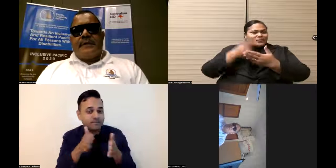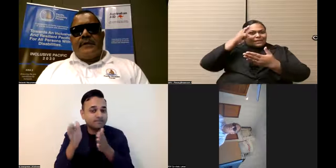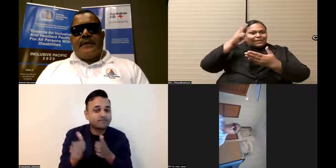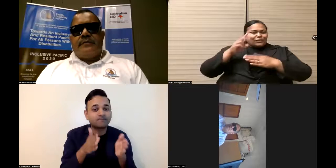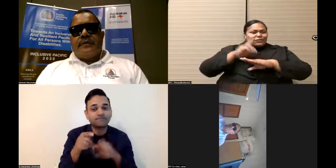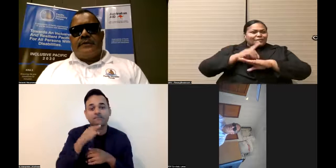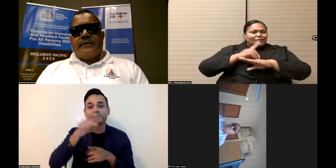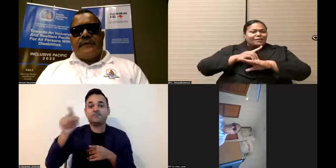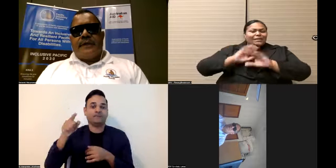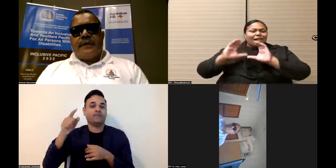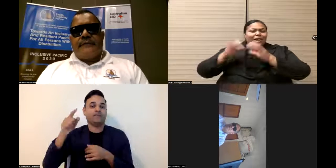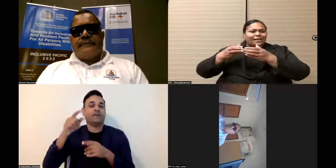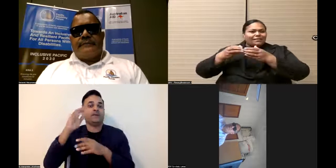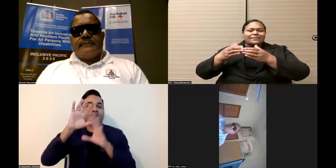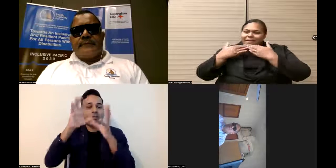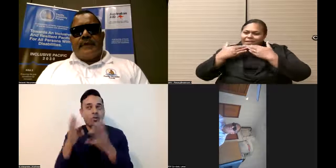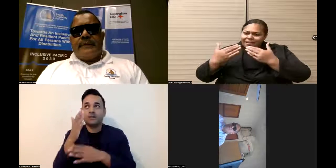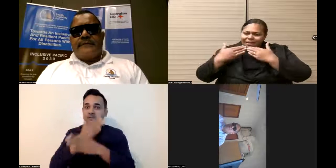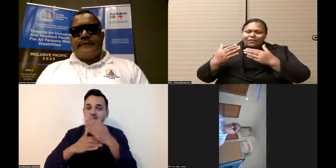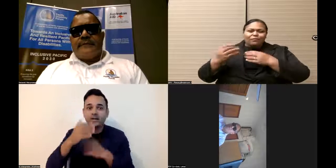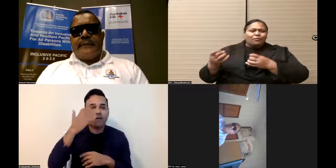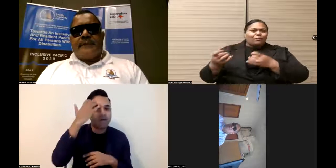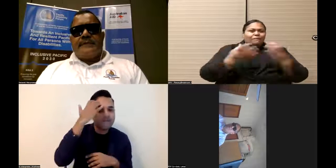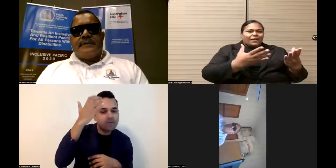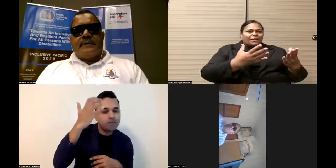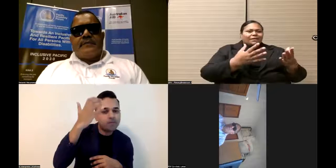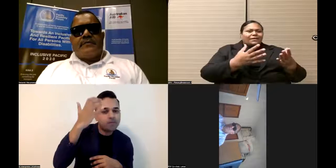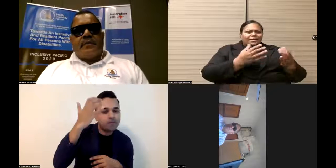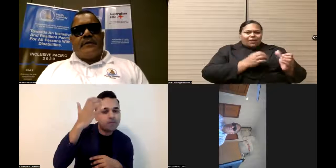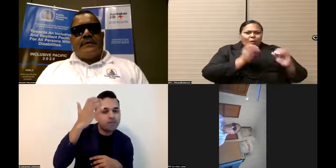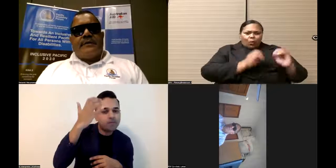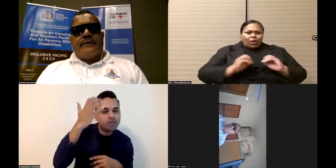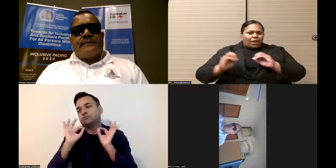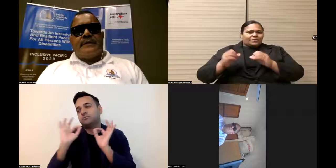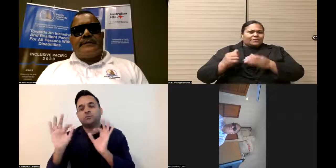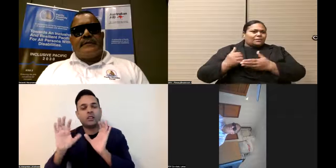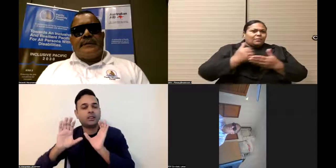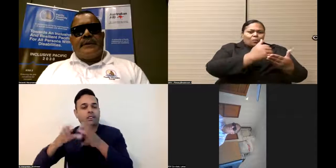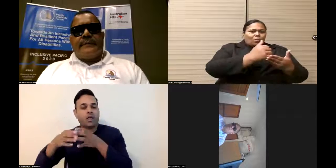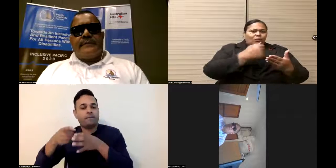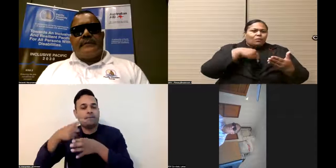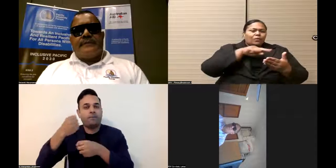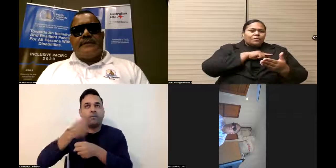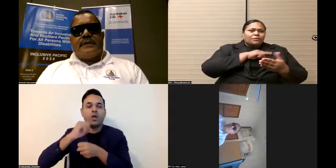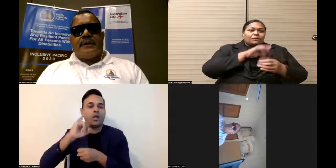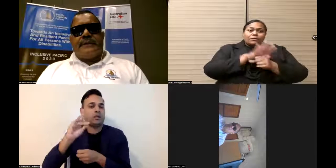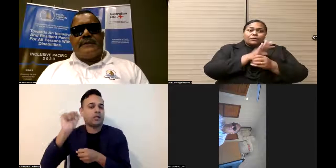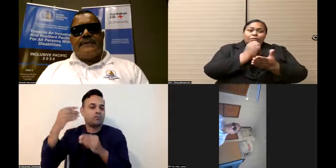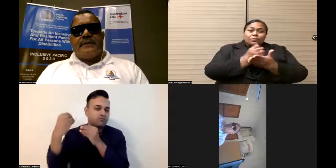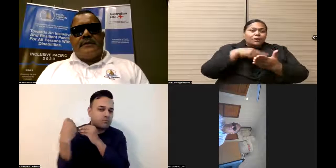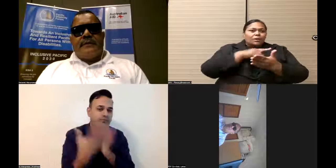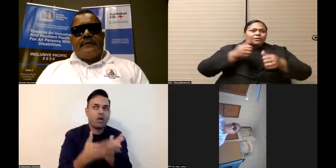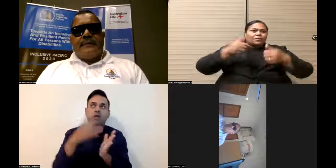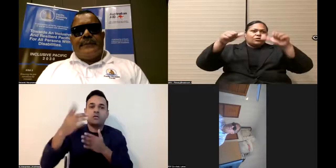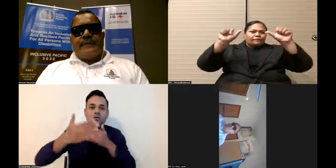support to ensure that we have a successful event. To all the representatives from the Australian government, from the New Zealand